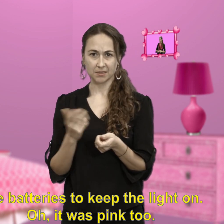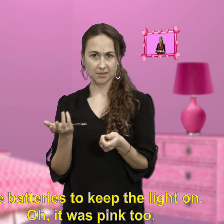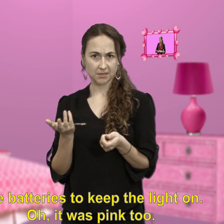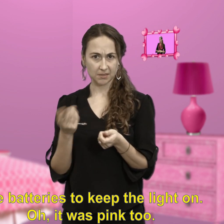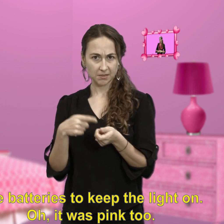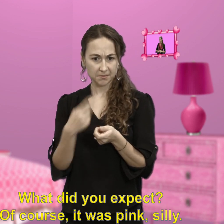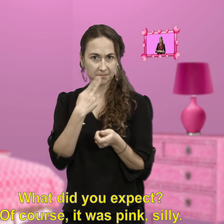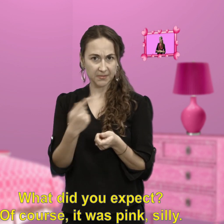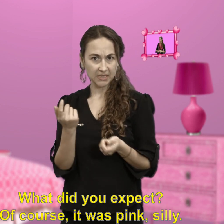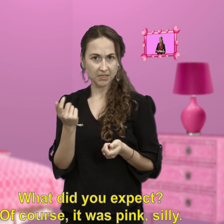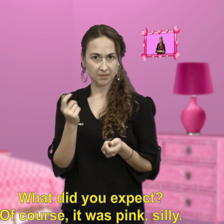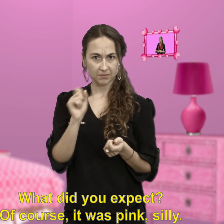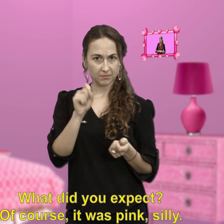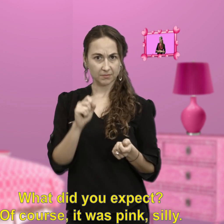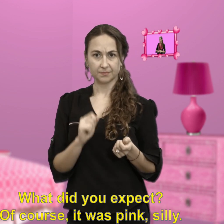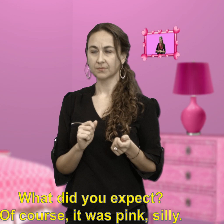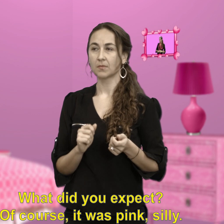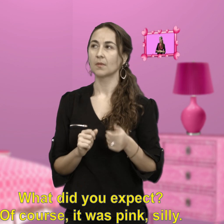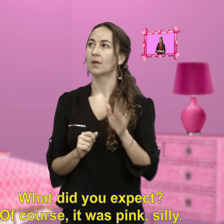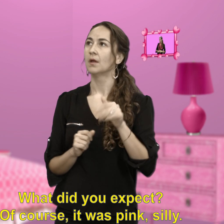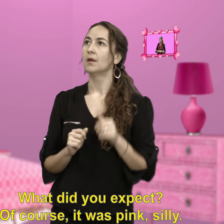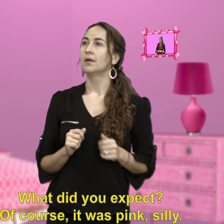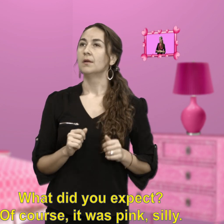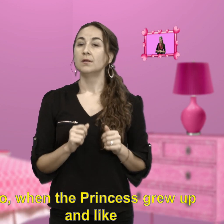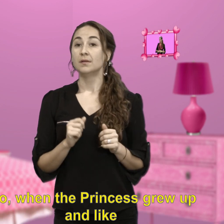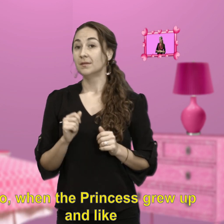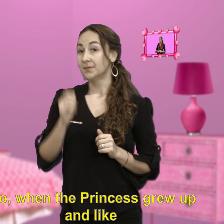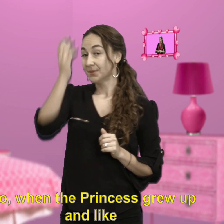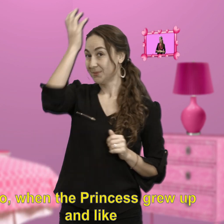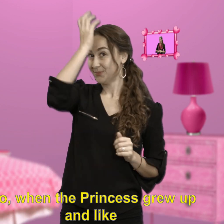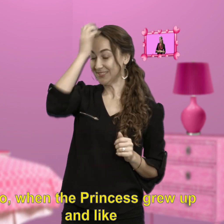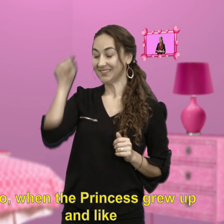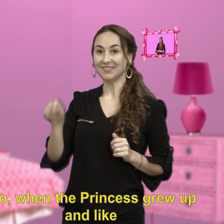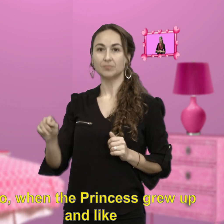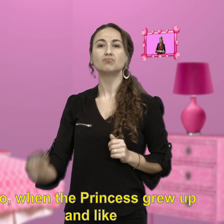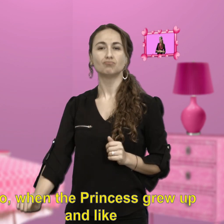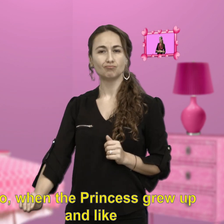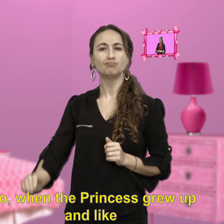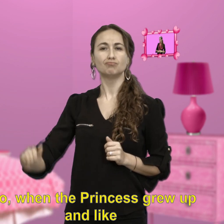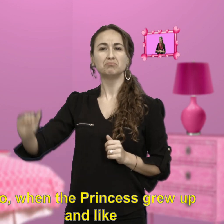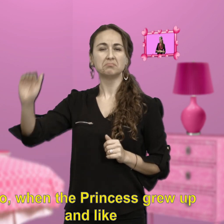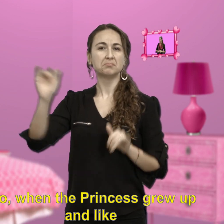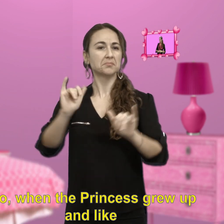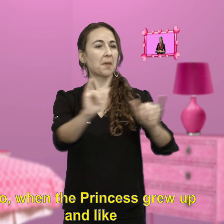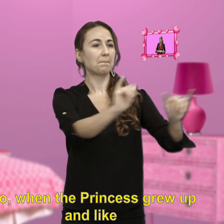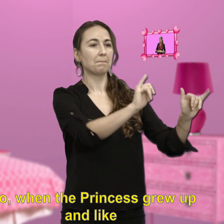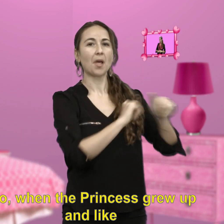What did you expect? Of course it was pink, silly. So when the princess grew up, and like most